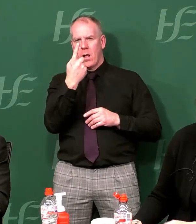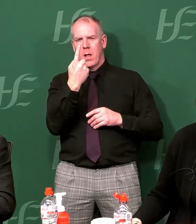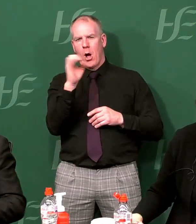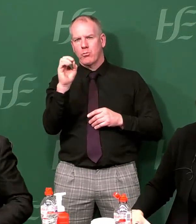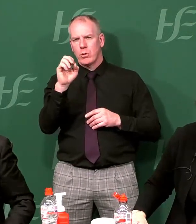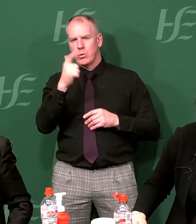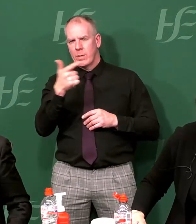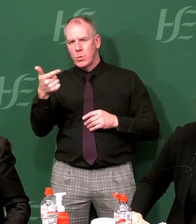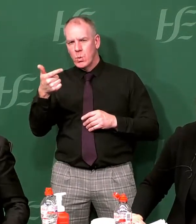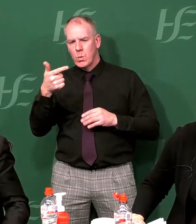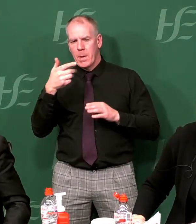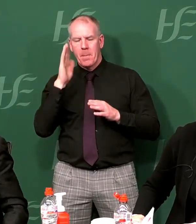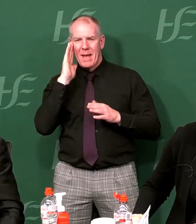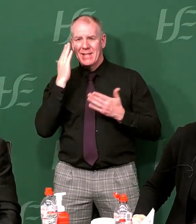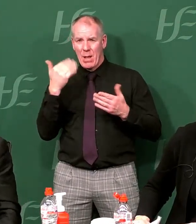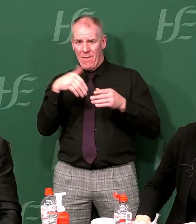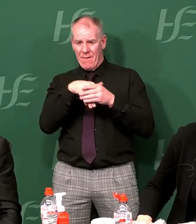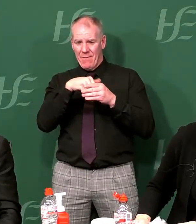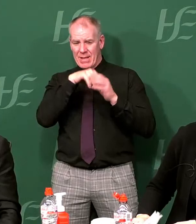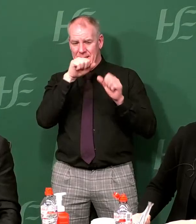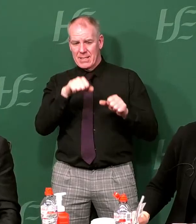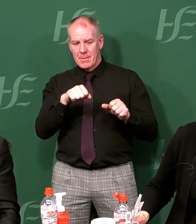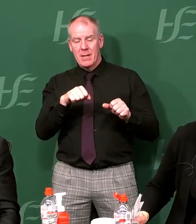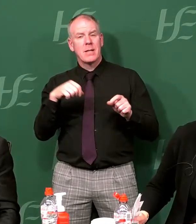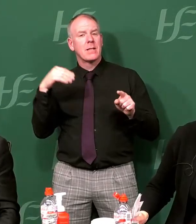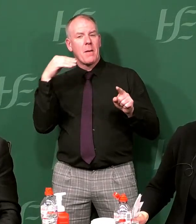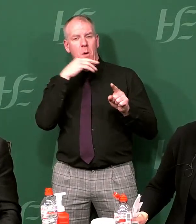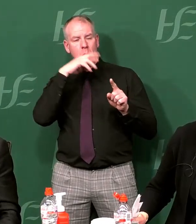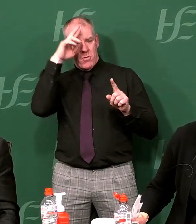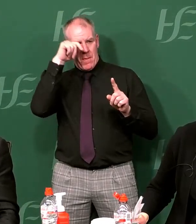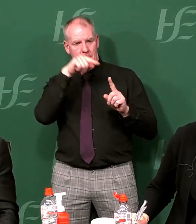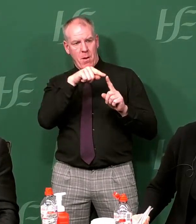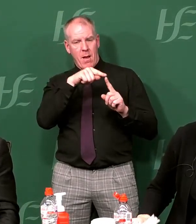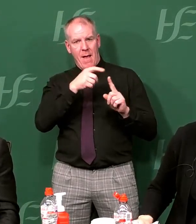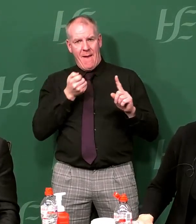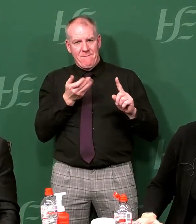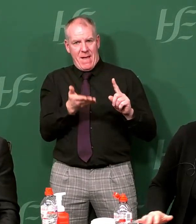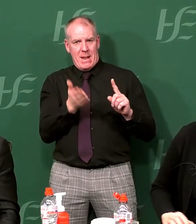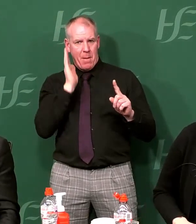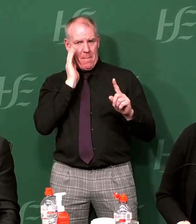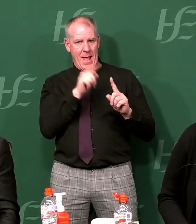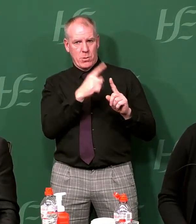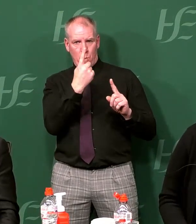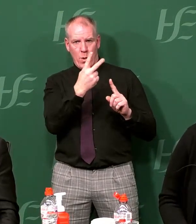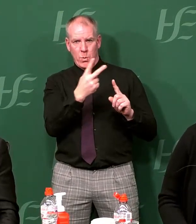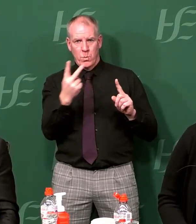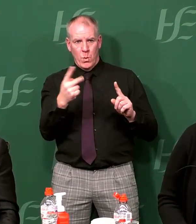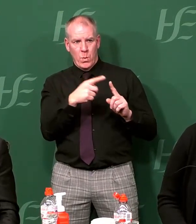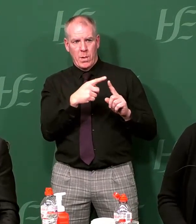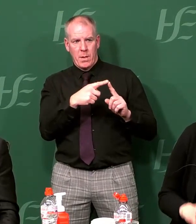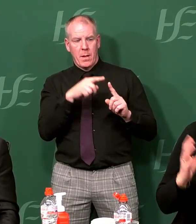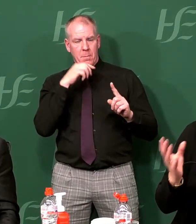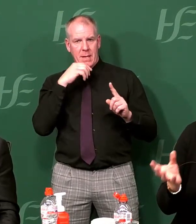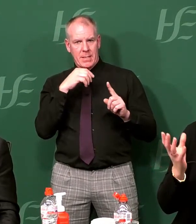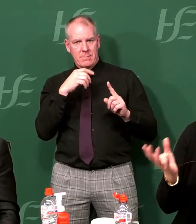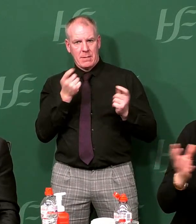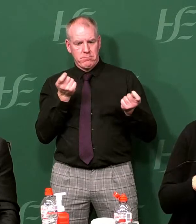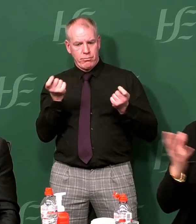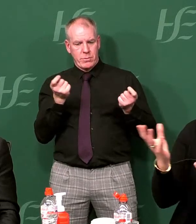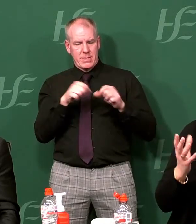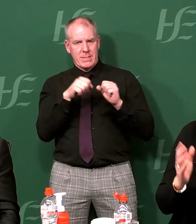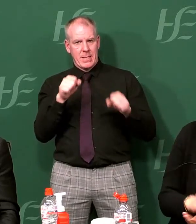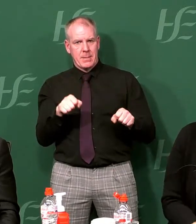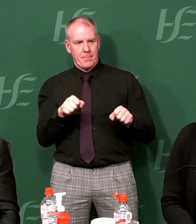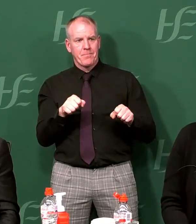in our system. So actually, that's an important number in terms of available beds. It tells us how full the system is. Now, that's taking into